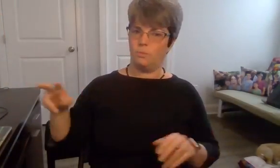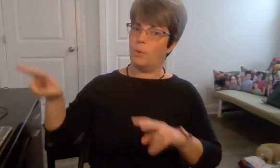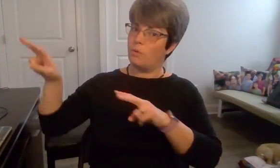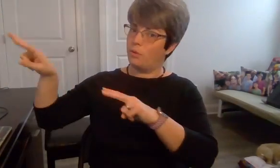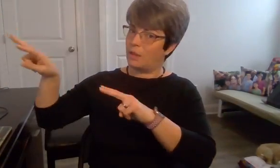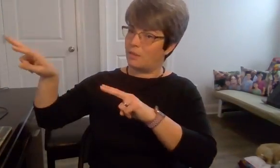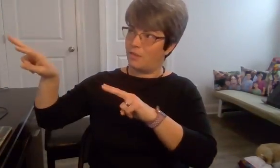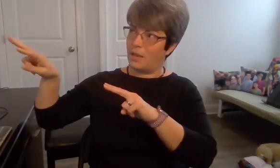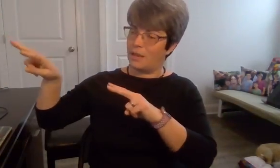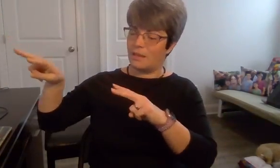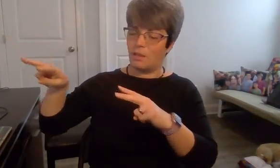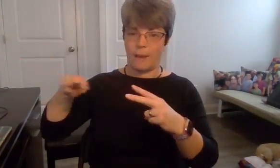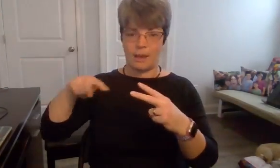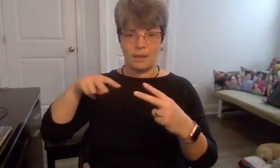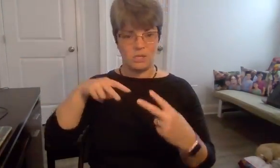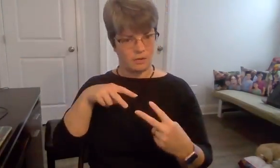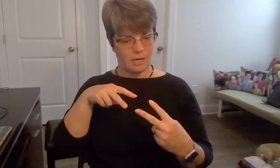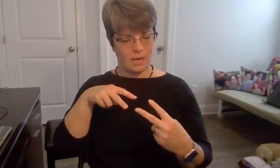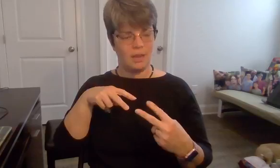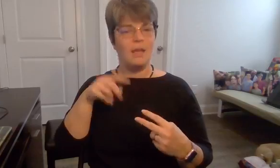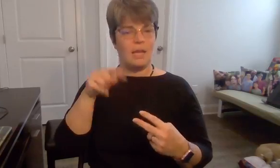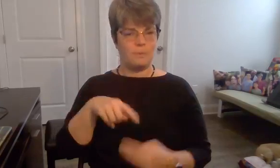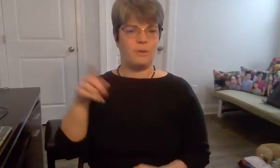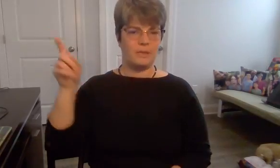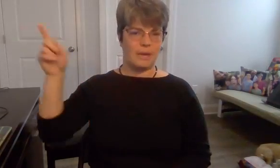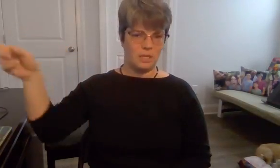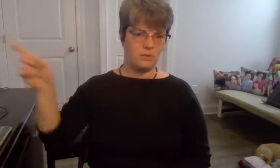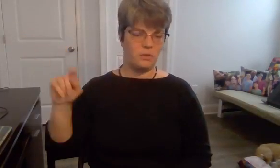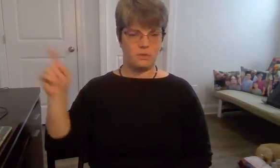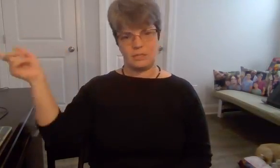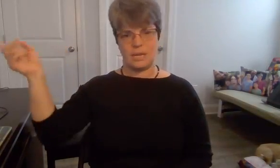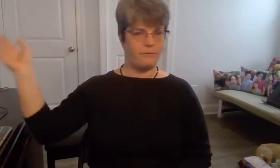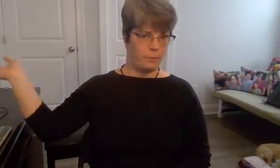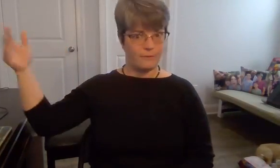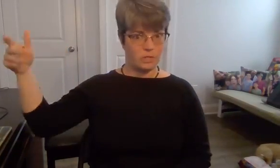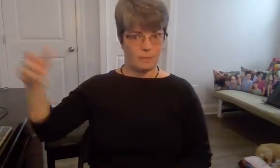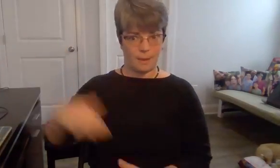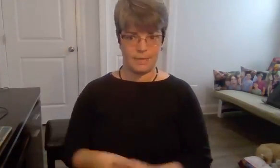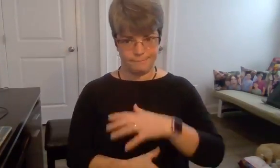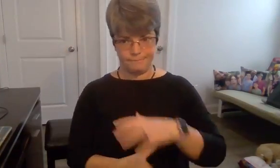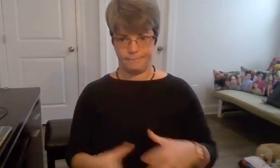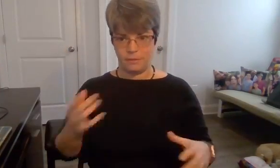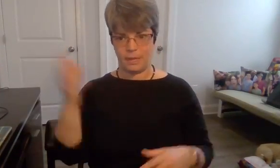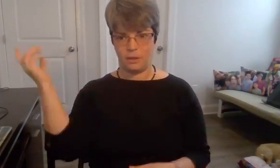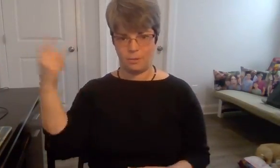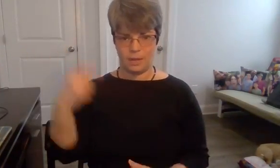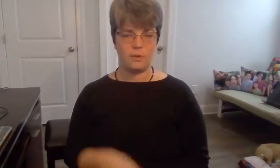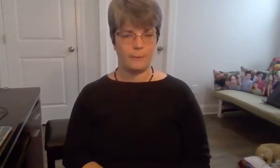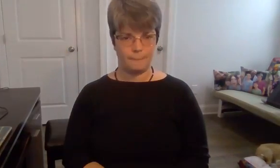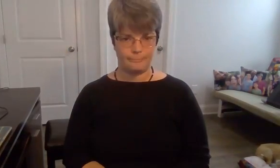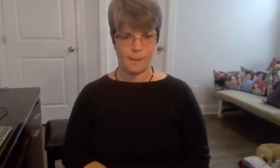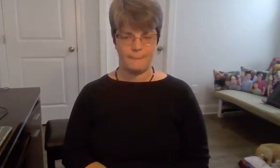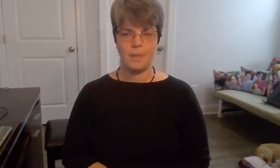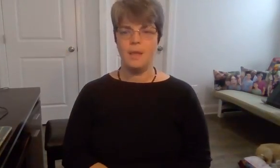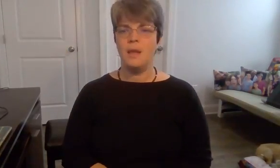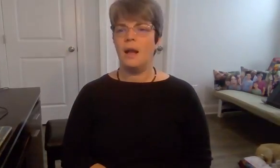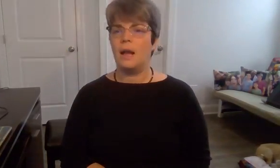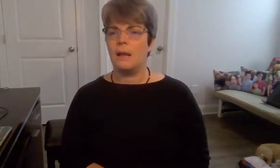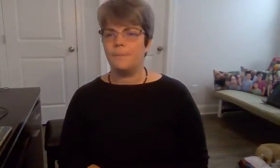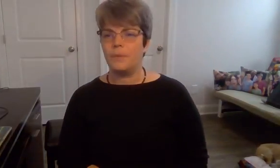both look at the thing and then look back at each other again. That's the perfect time to introduce the sign for whatever just popped out. of the blanket or behind the door. Okay. So